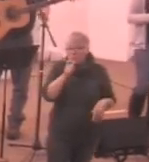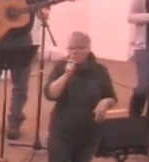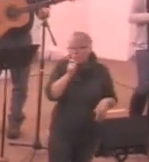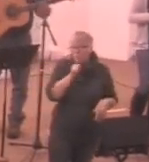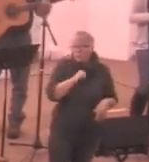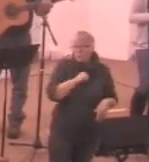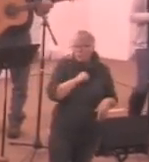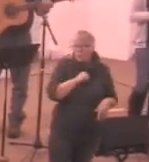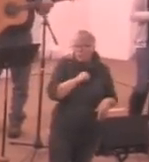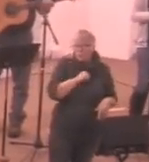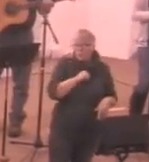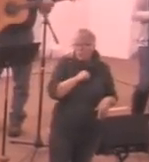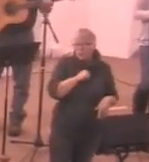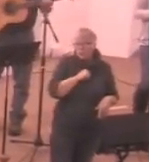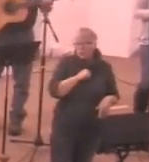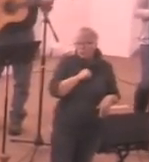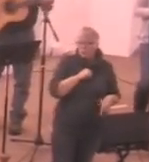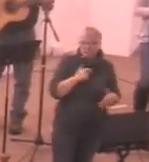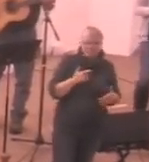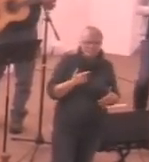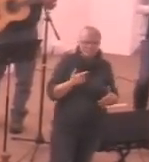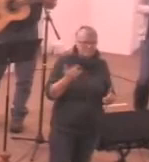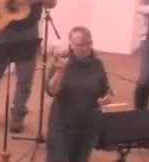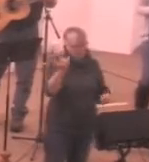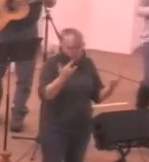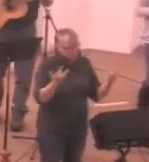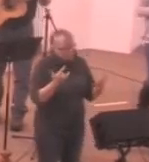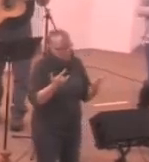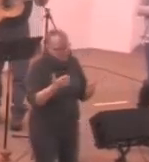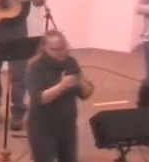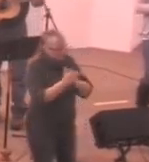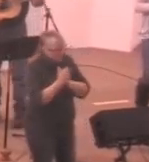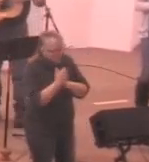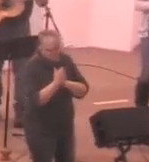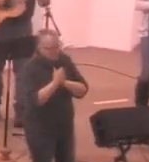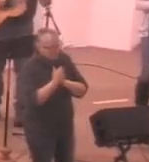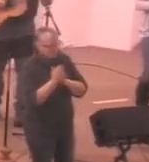their love and prayers and cards for my mother.